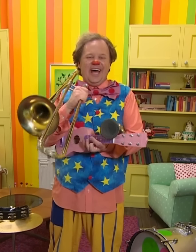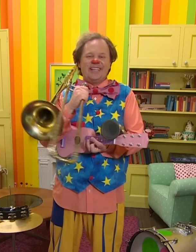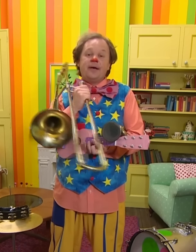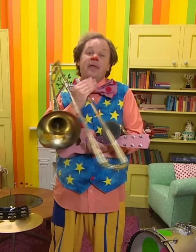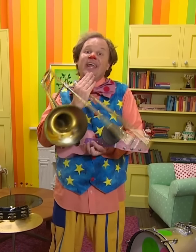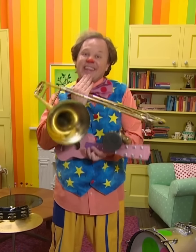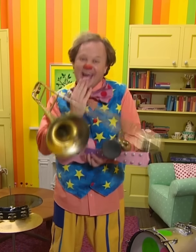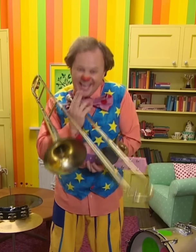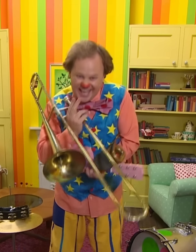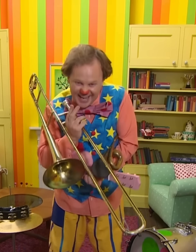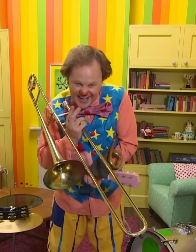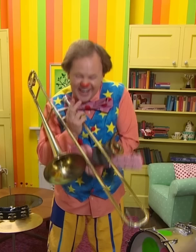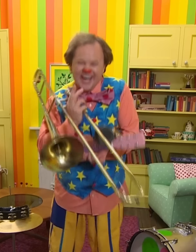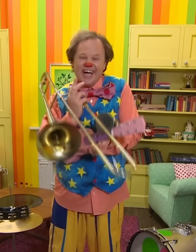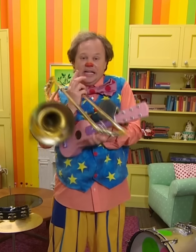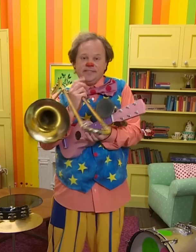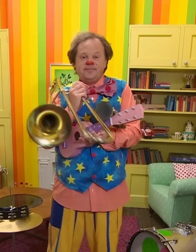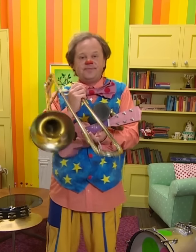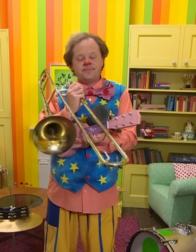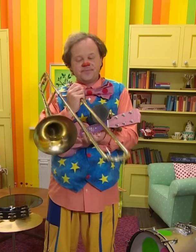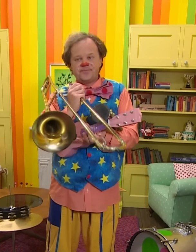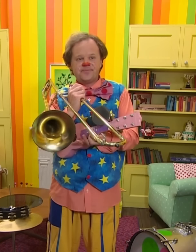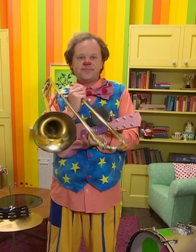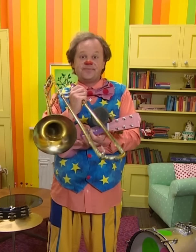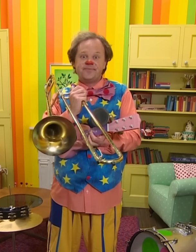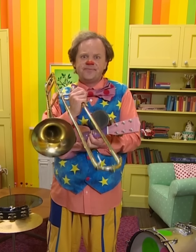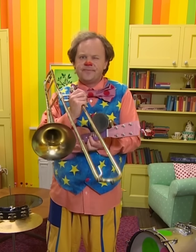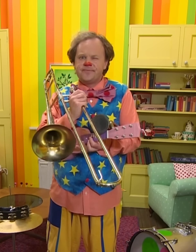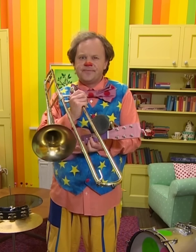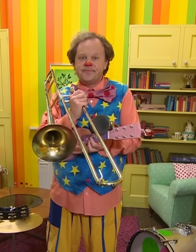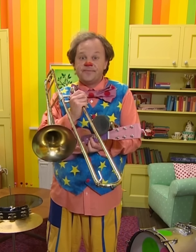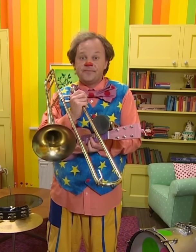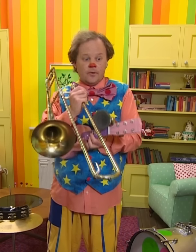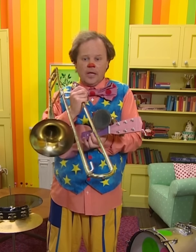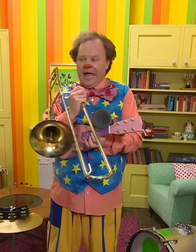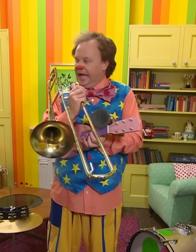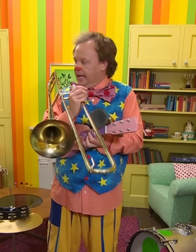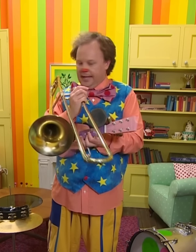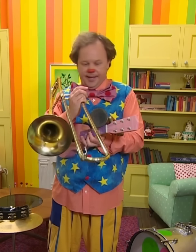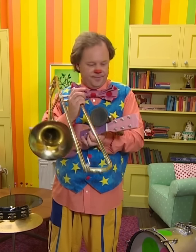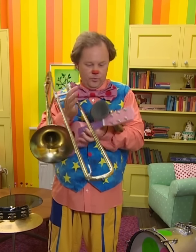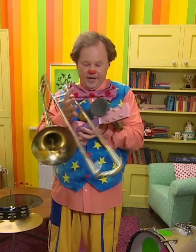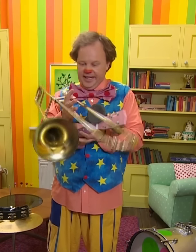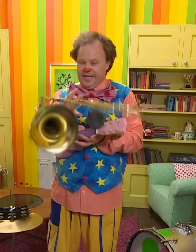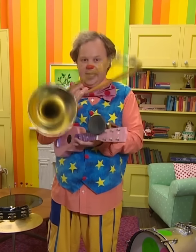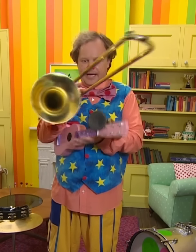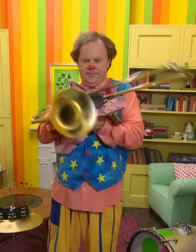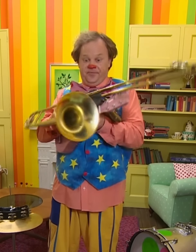Yes, thank you. Could you please show us the sign for friends, Mr. Tumble? Well, I,